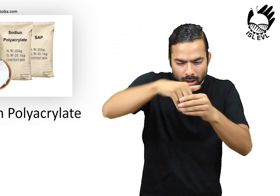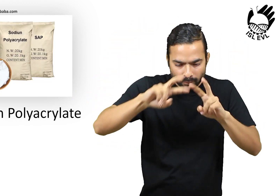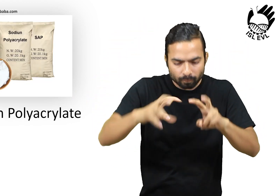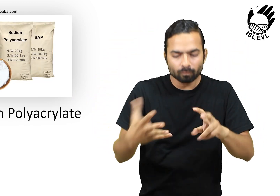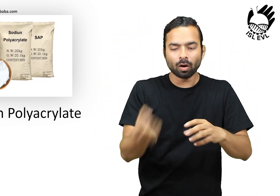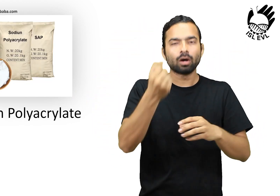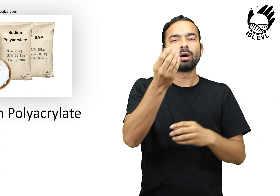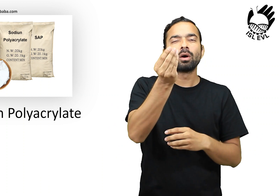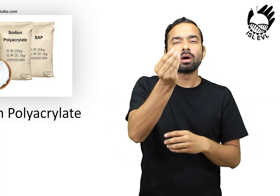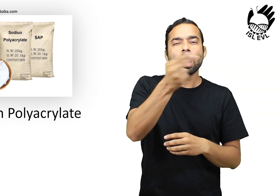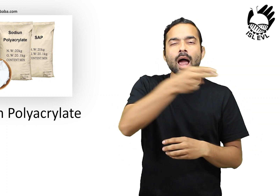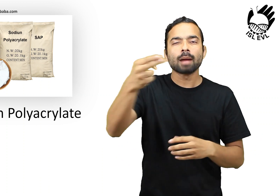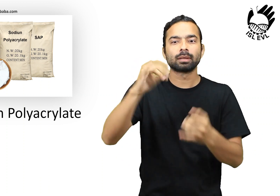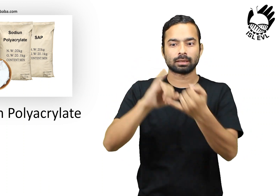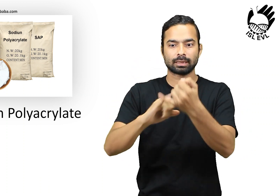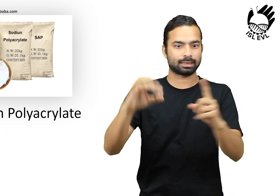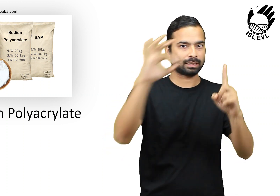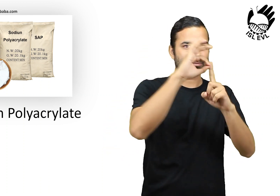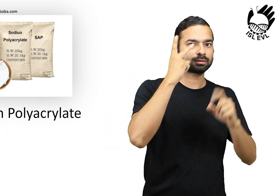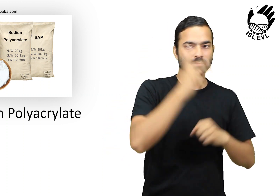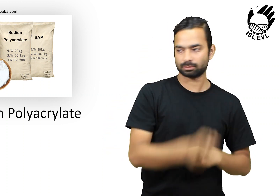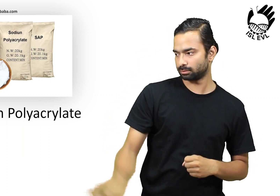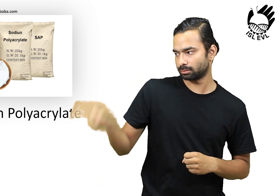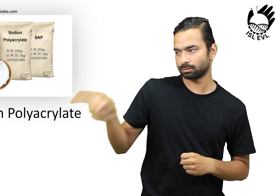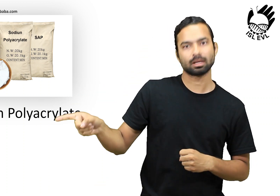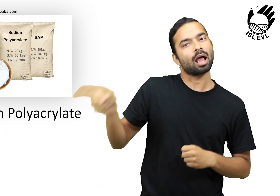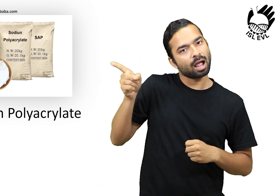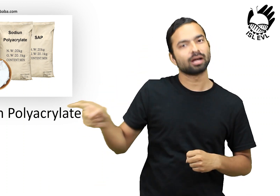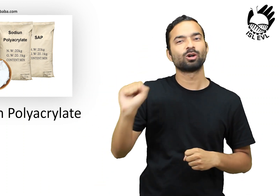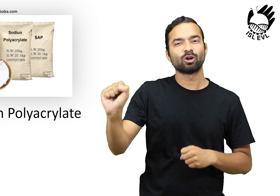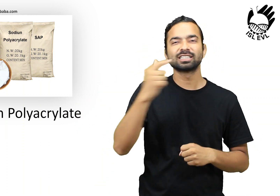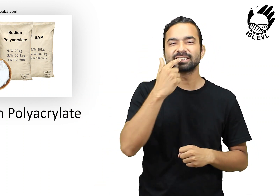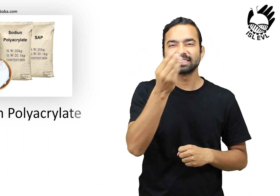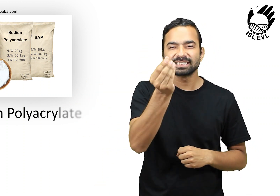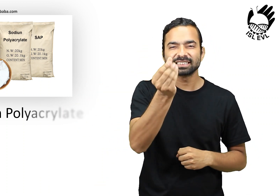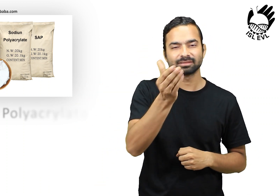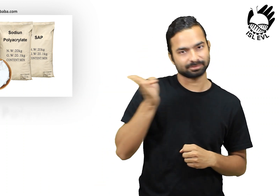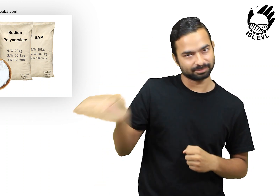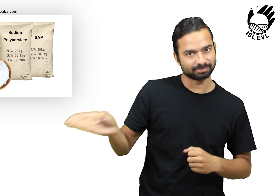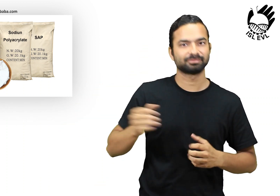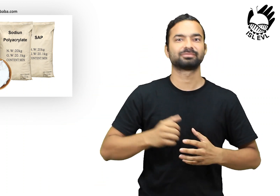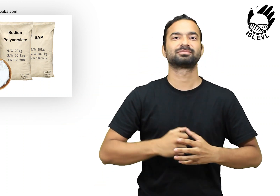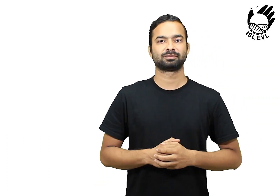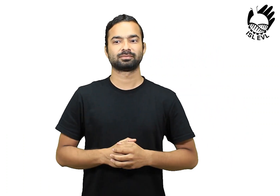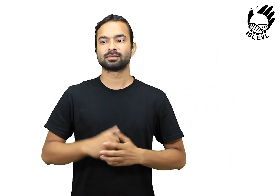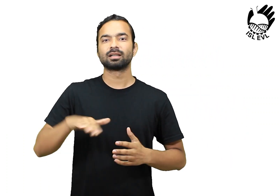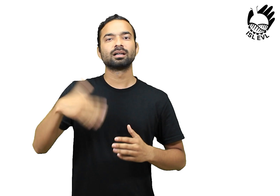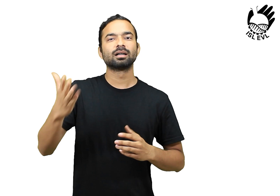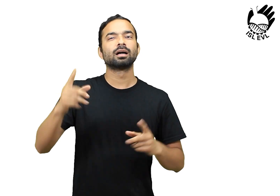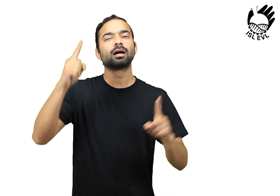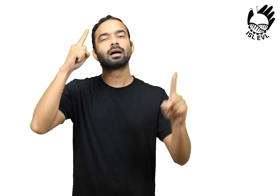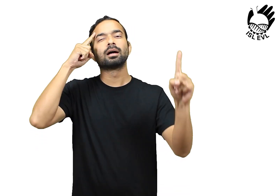The chemical name for the hydrogel used in this experiment is sodium polyacrylate.